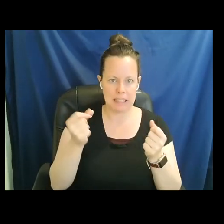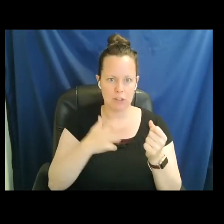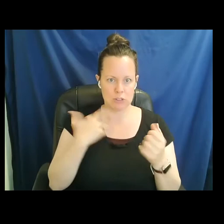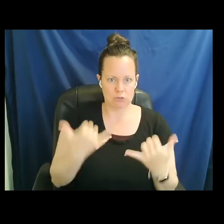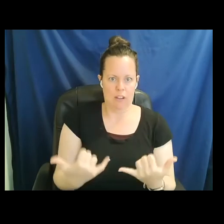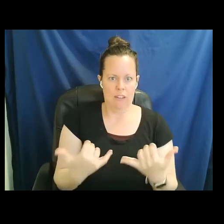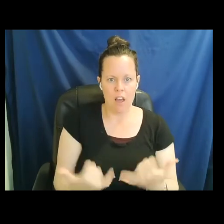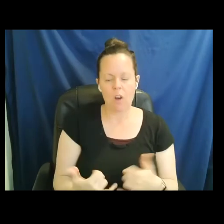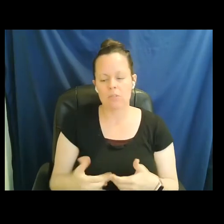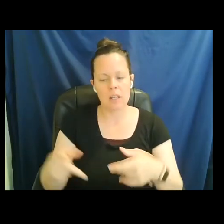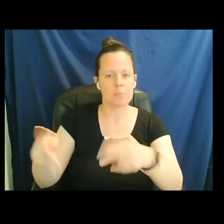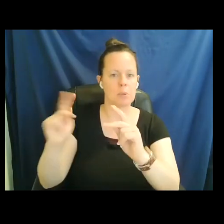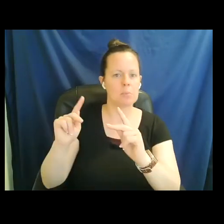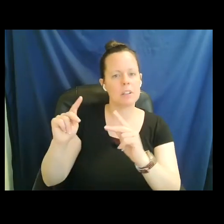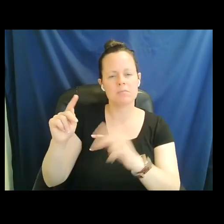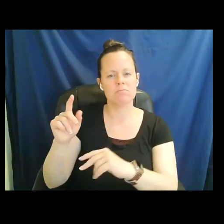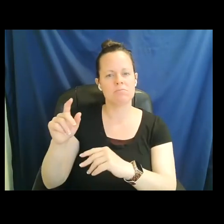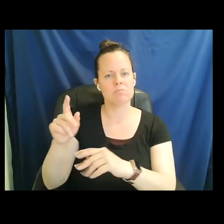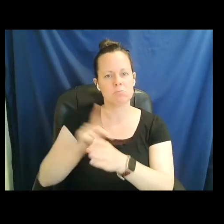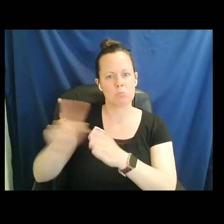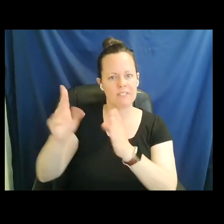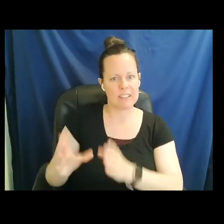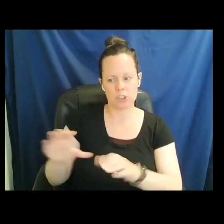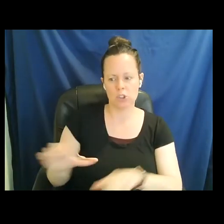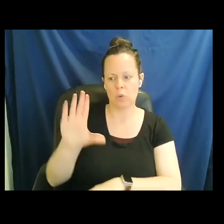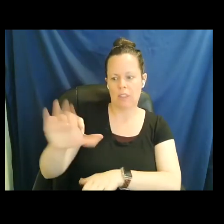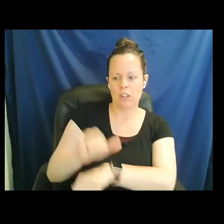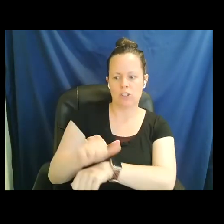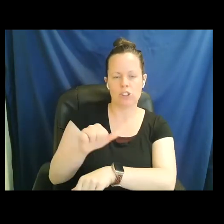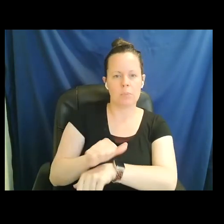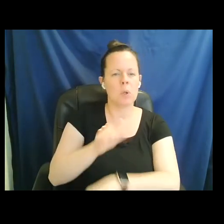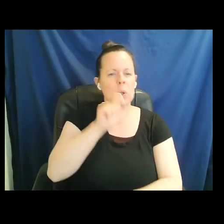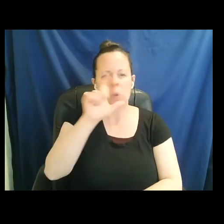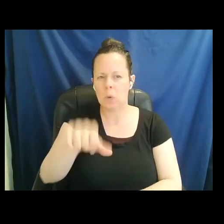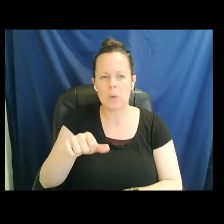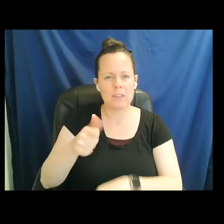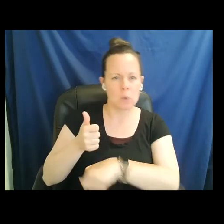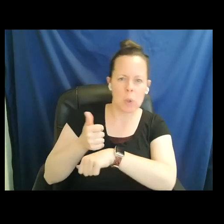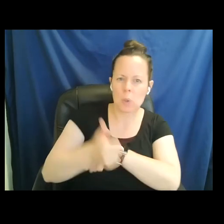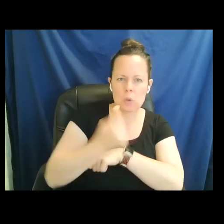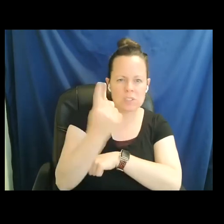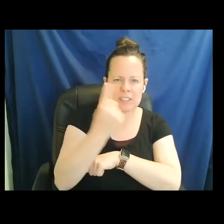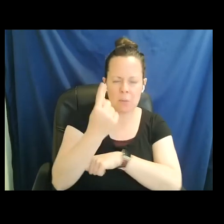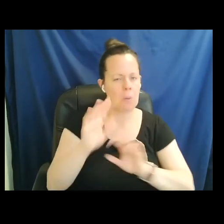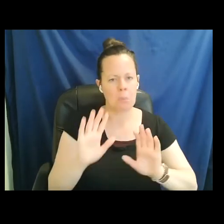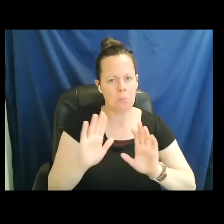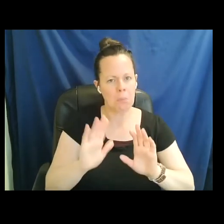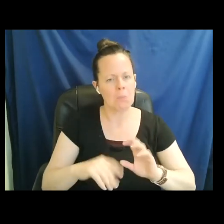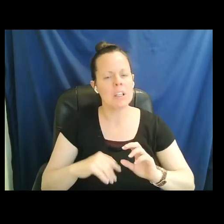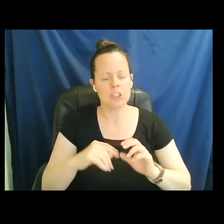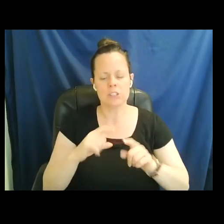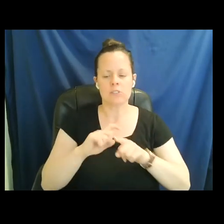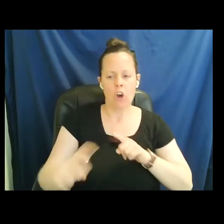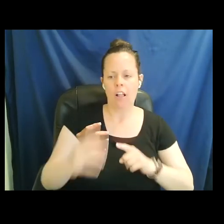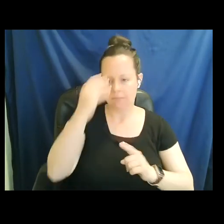work. You never have to accuse someone in the calls that you make. You just have to state the suspicion of